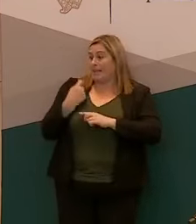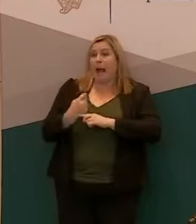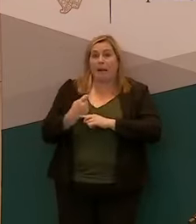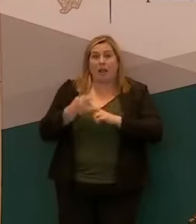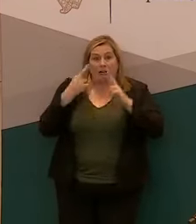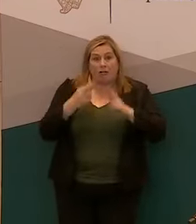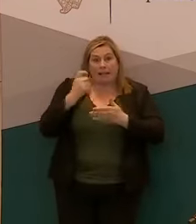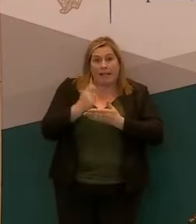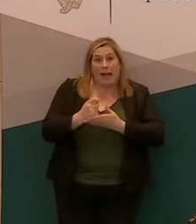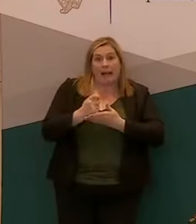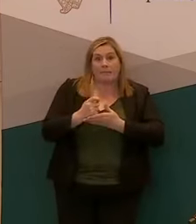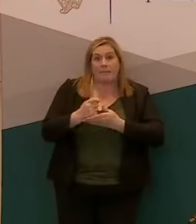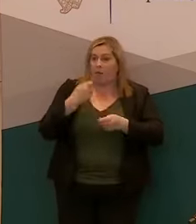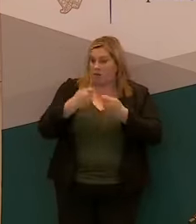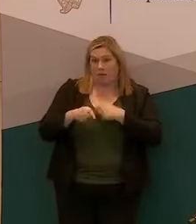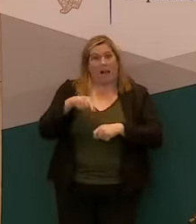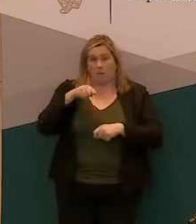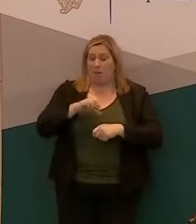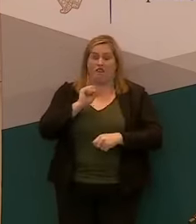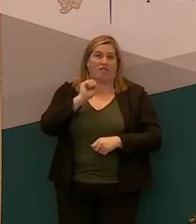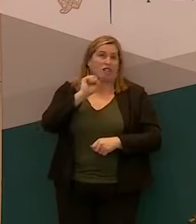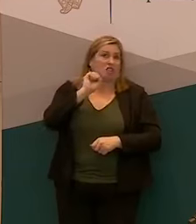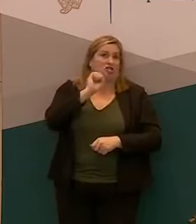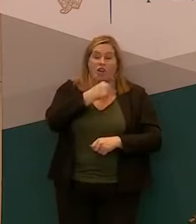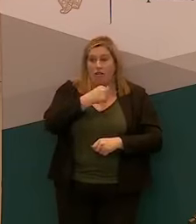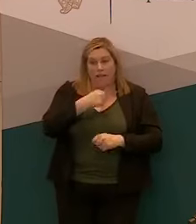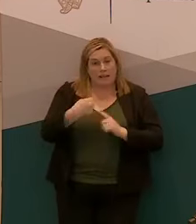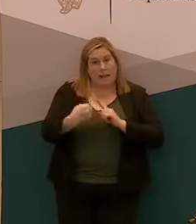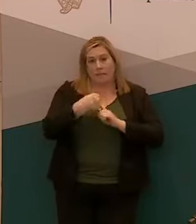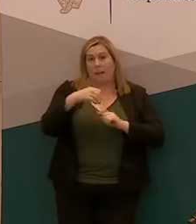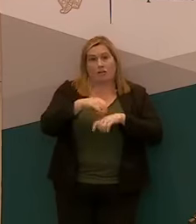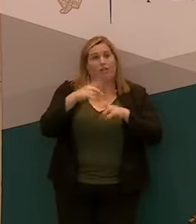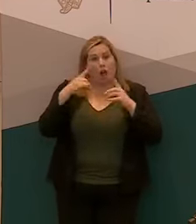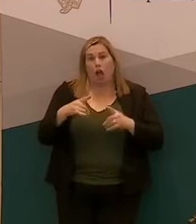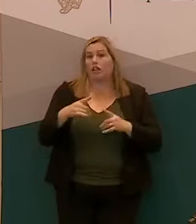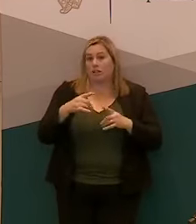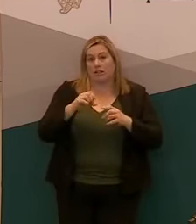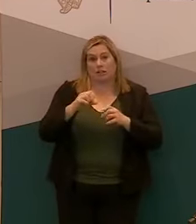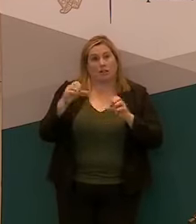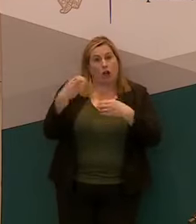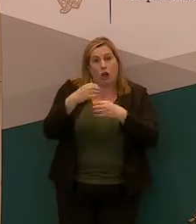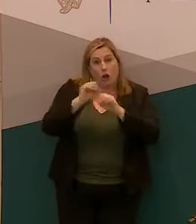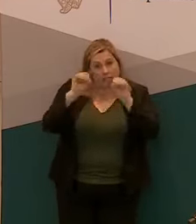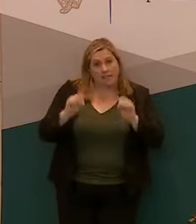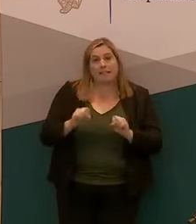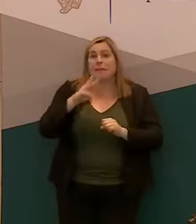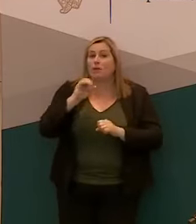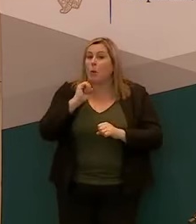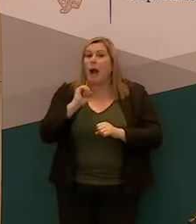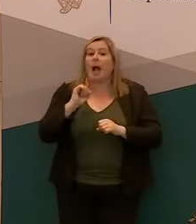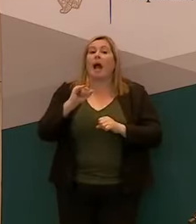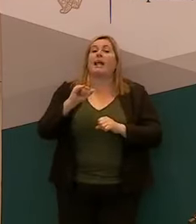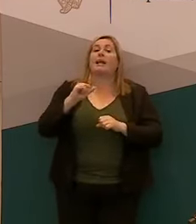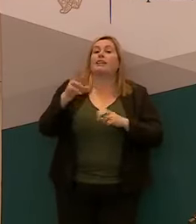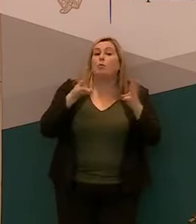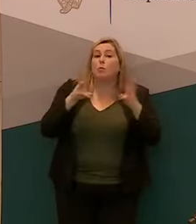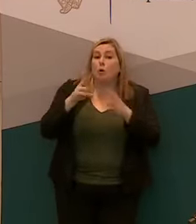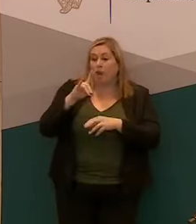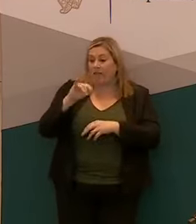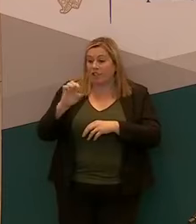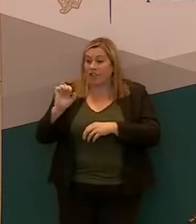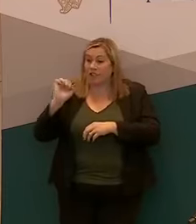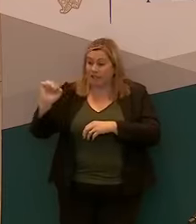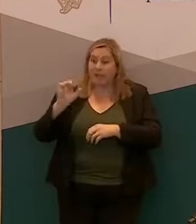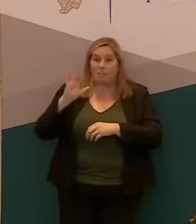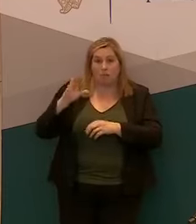have, we would have had a significant impact in the health system. That's why the work of the HSE had to be directed to increase the capacity,